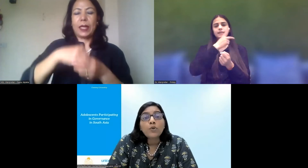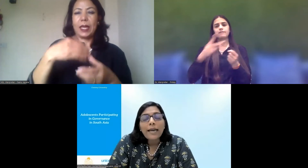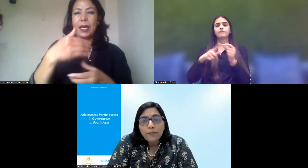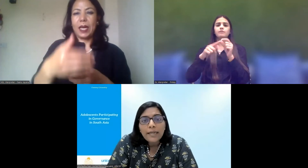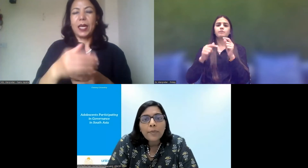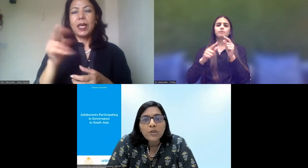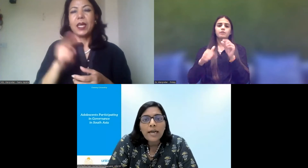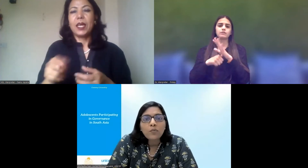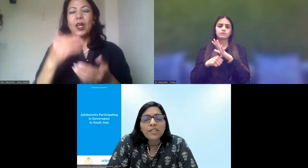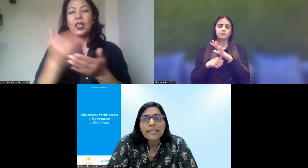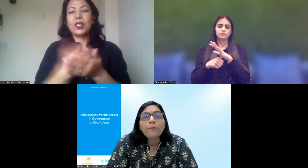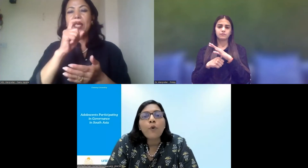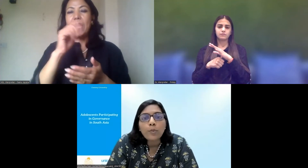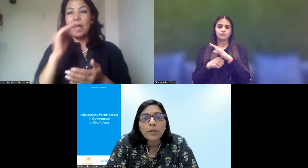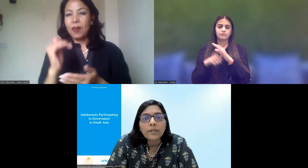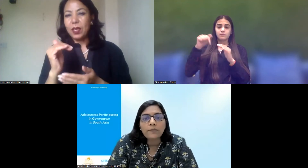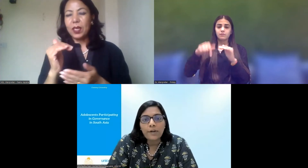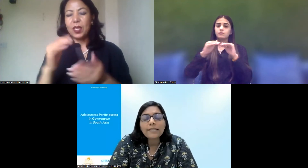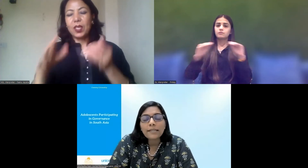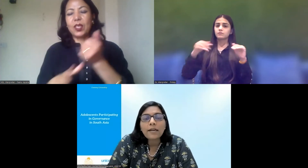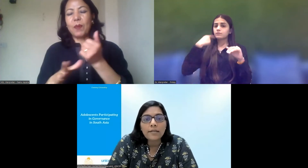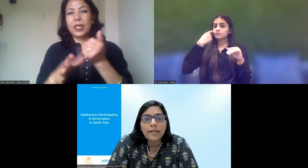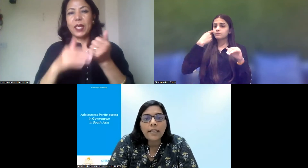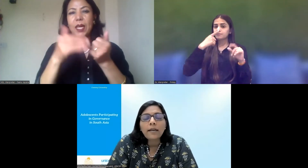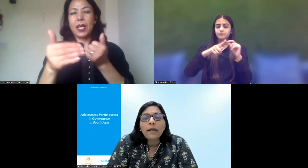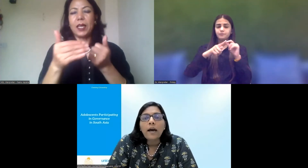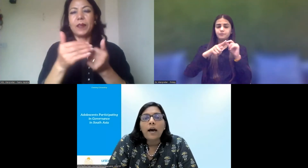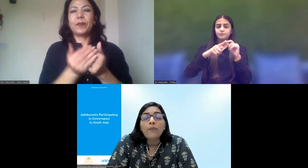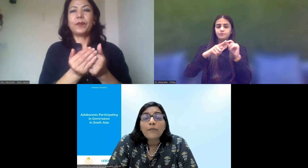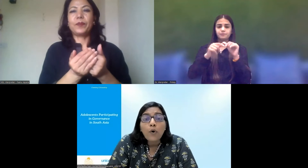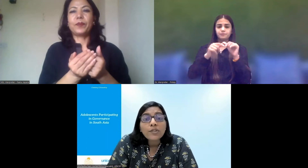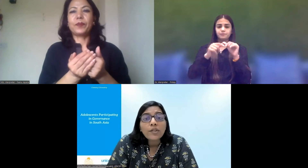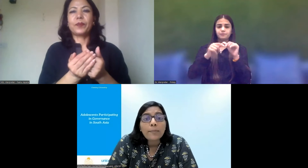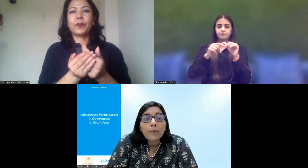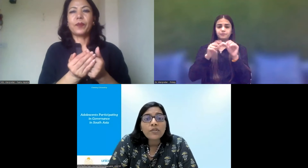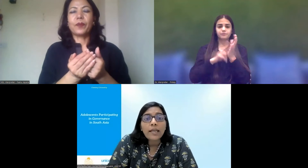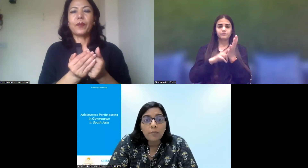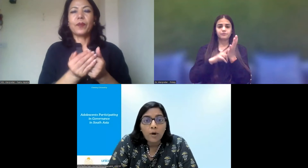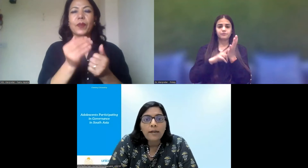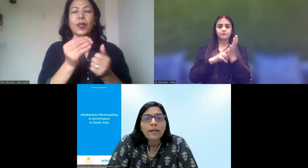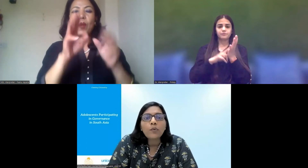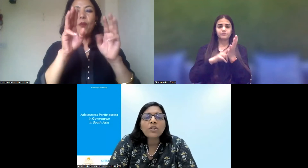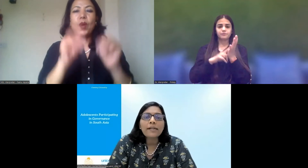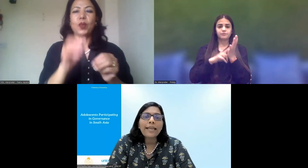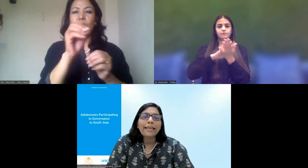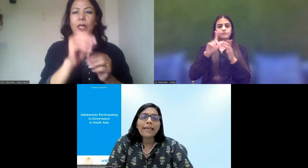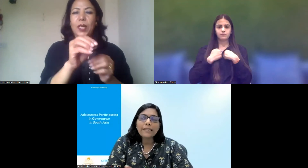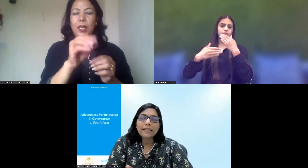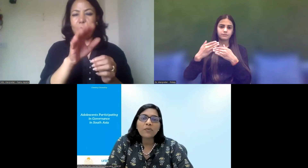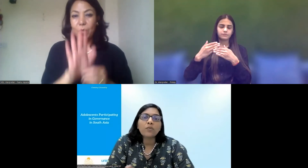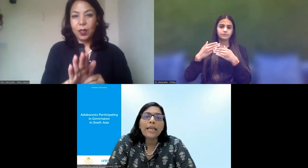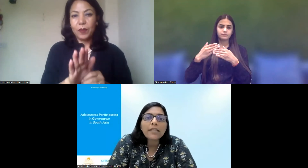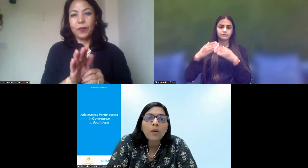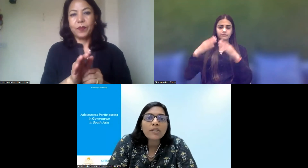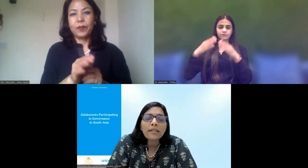Now, child-friendly Panchayat was a step forward for us in our journey. We focused on demonstrating a model in which children engages with